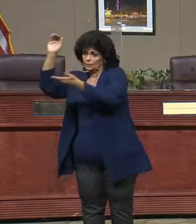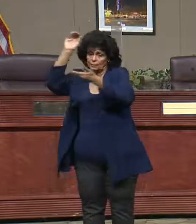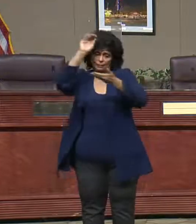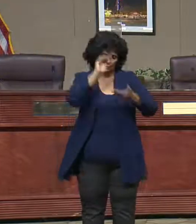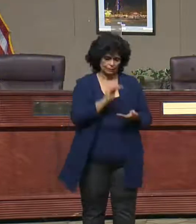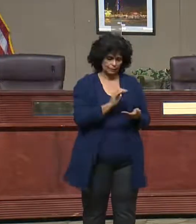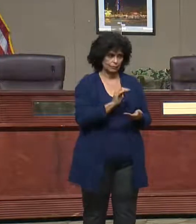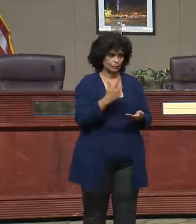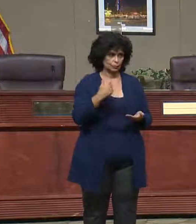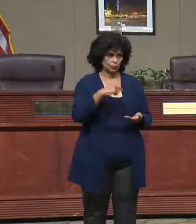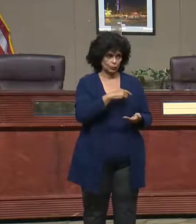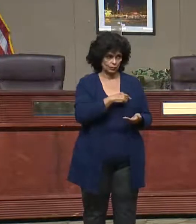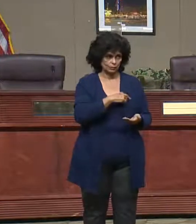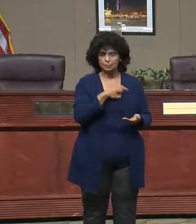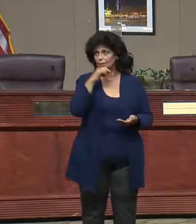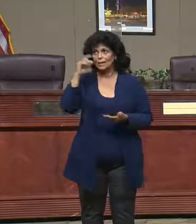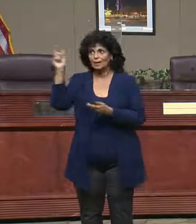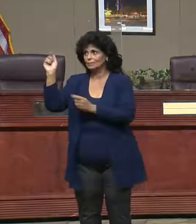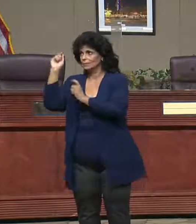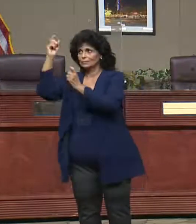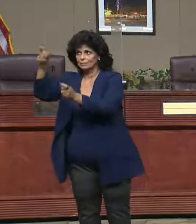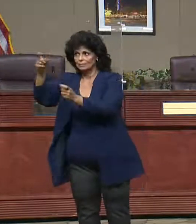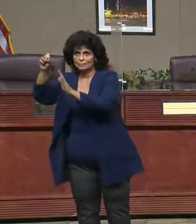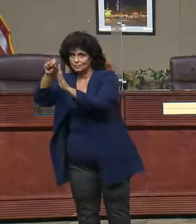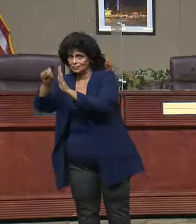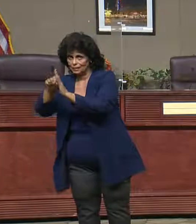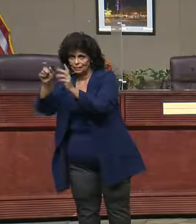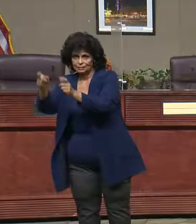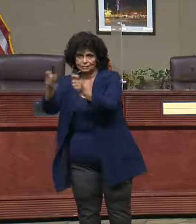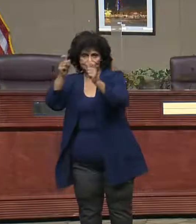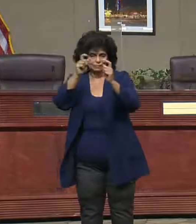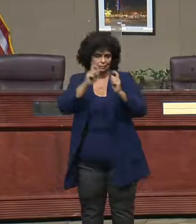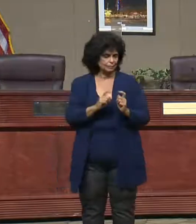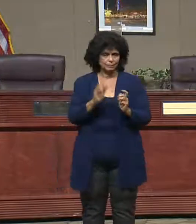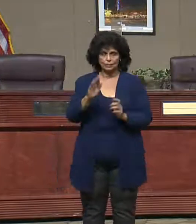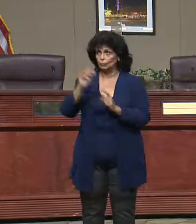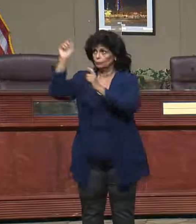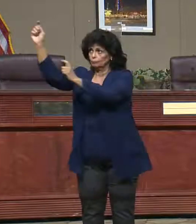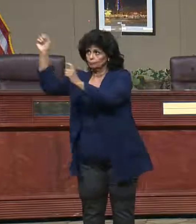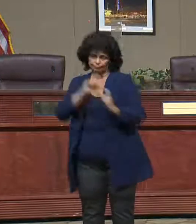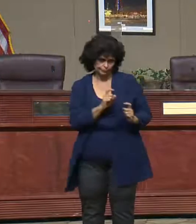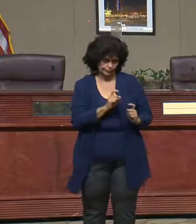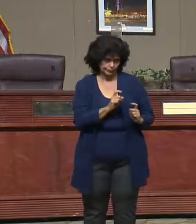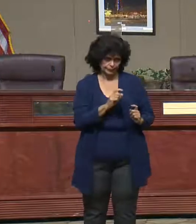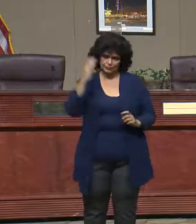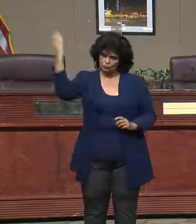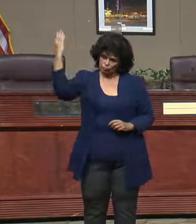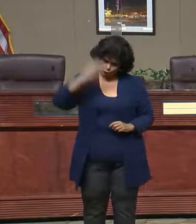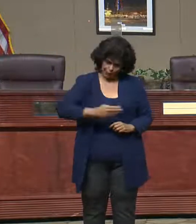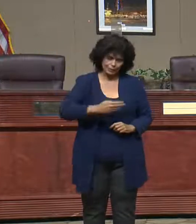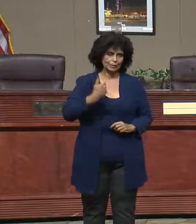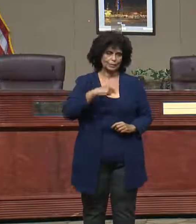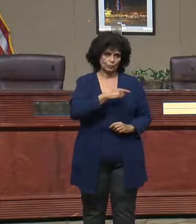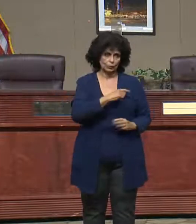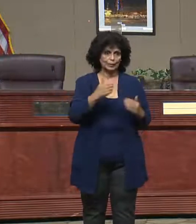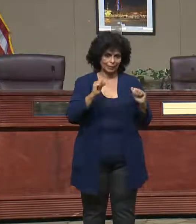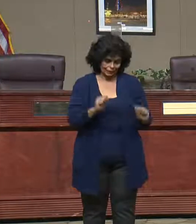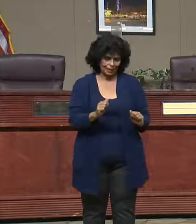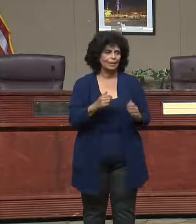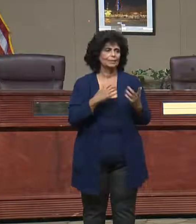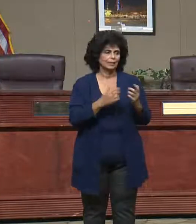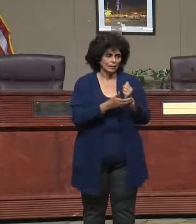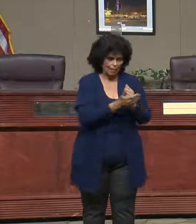have the ability to continue offering testing. We have the ability to continue offering assistance for